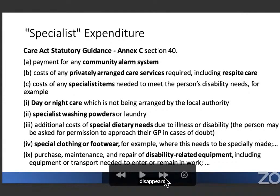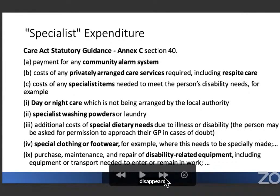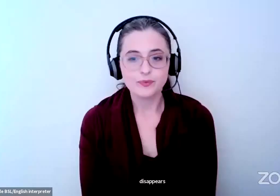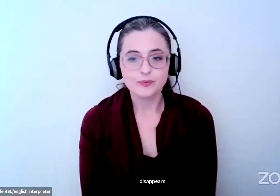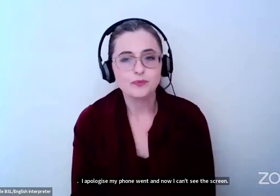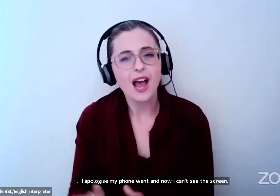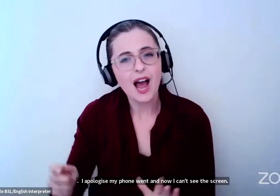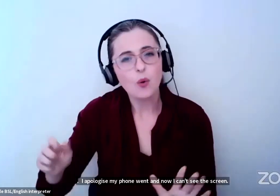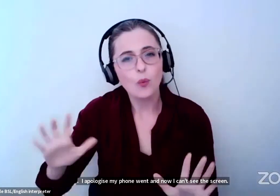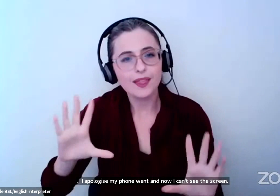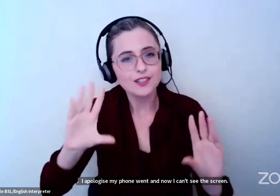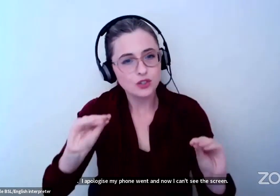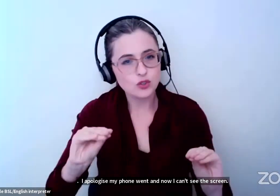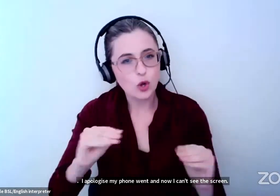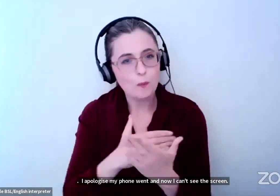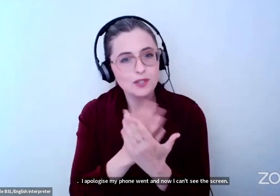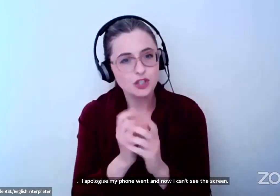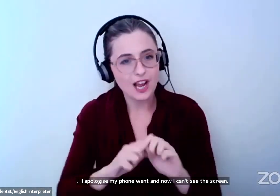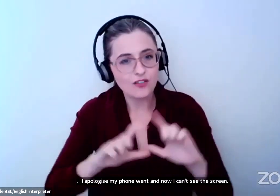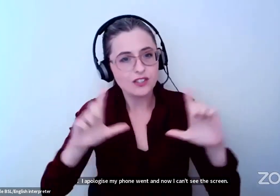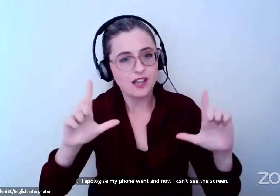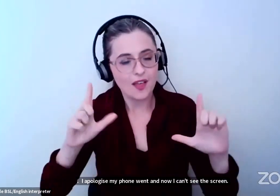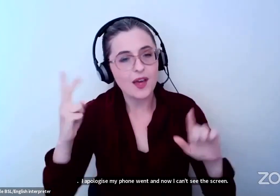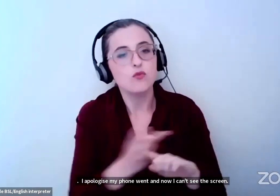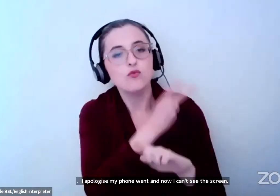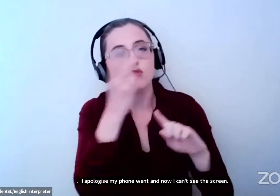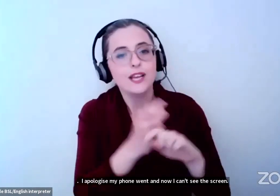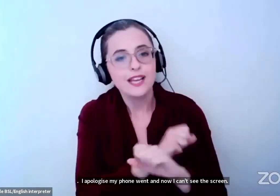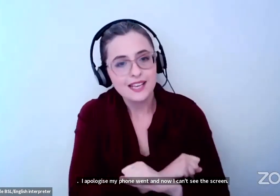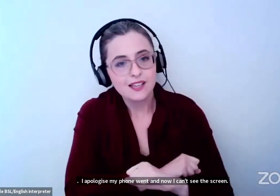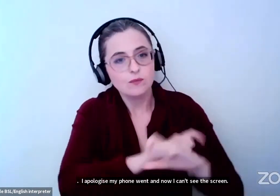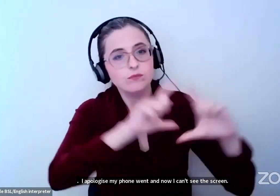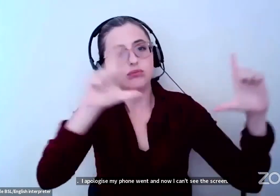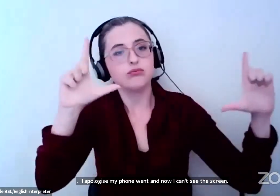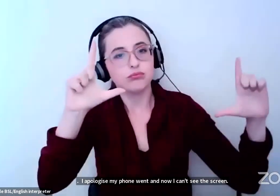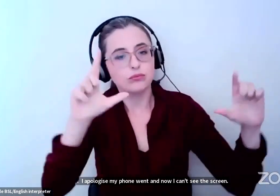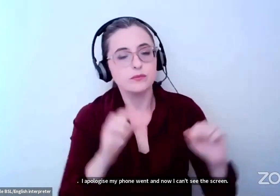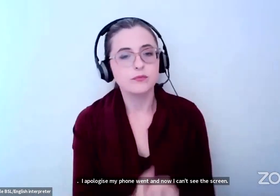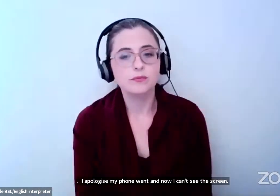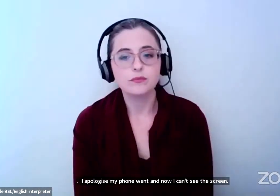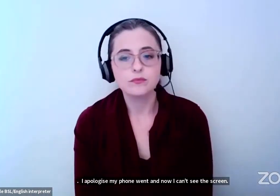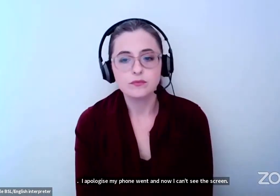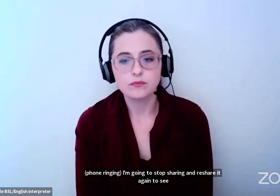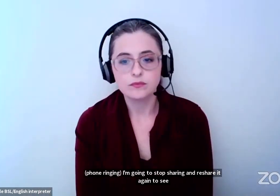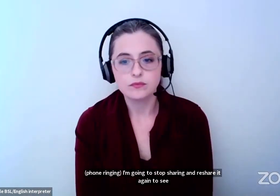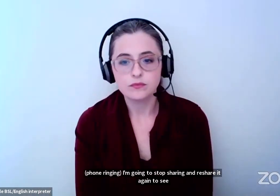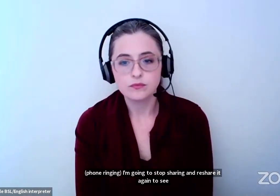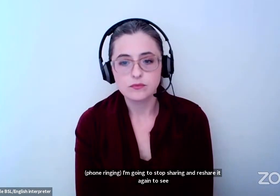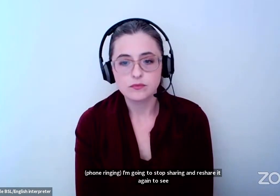I'm going to stop sharing and then reshare it again to see if I can get it back.